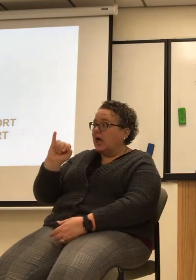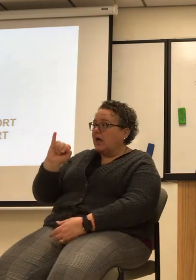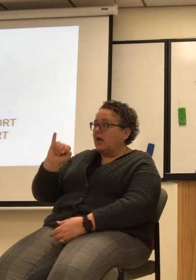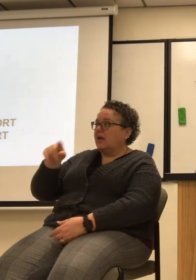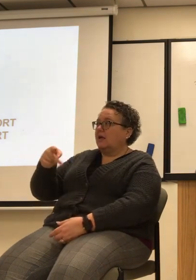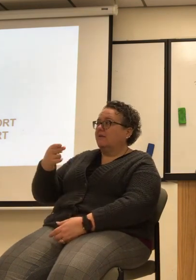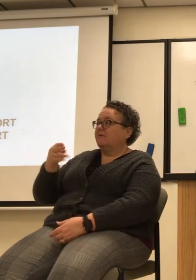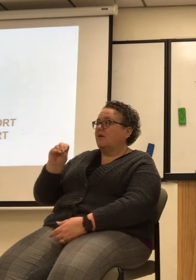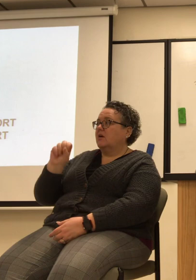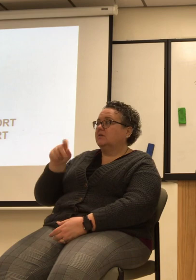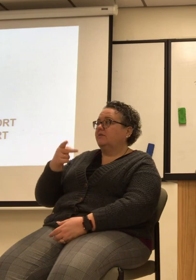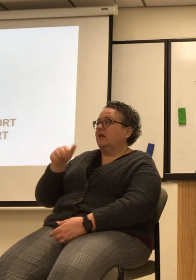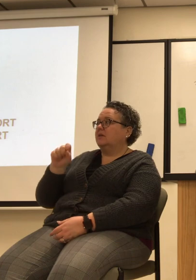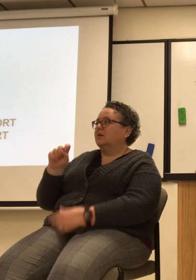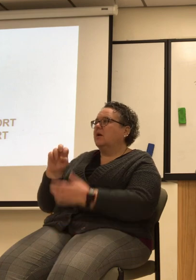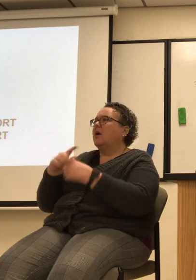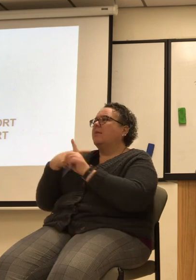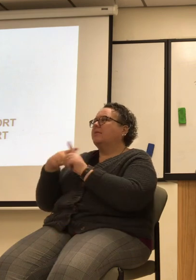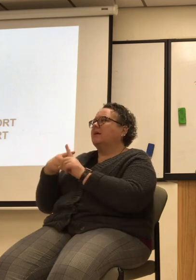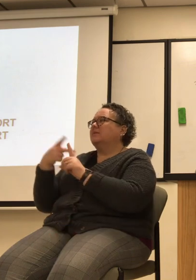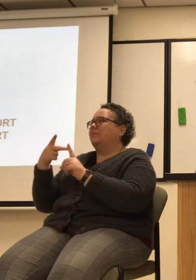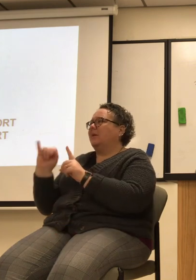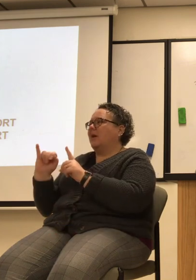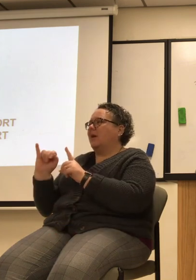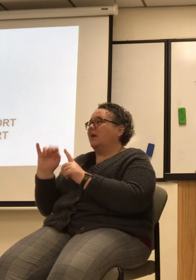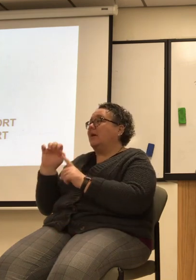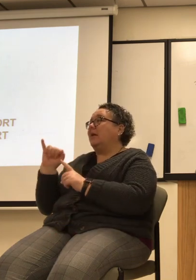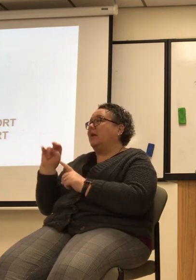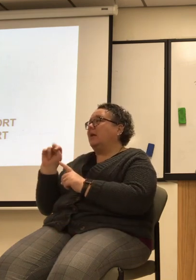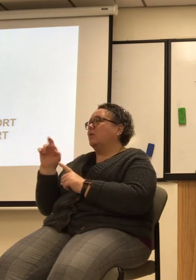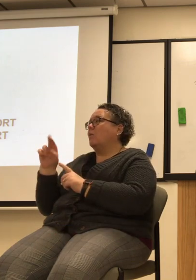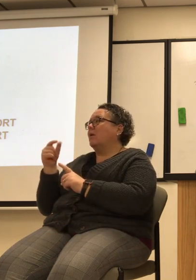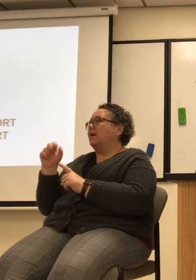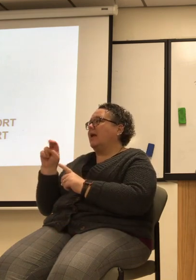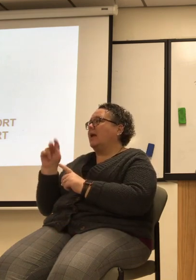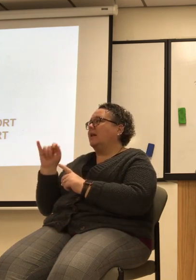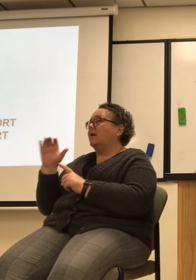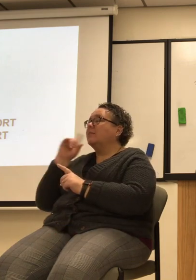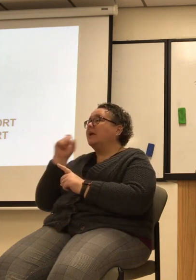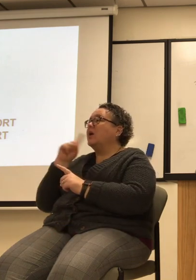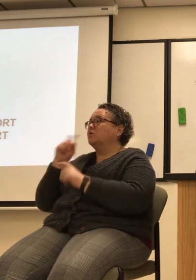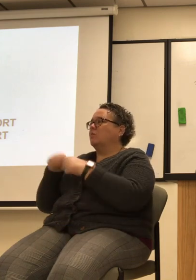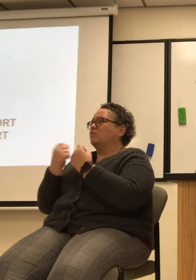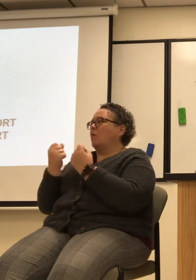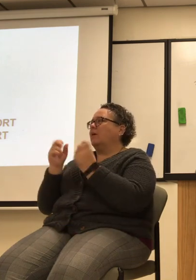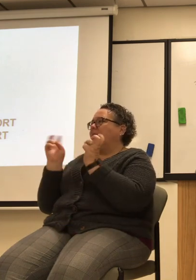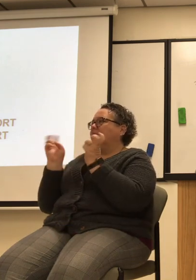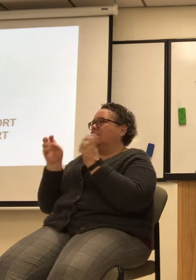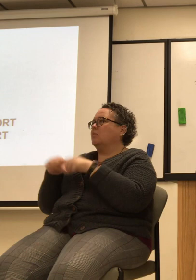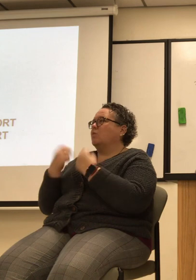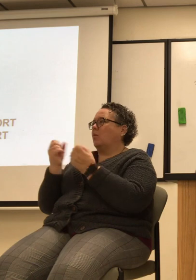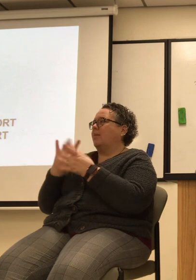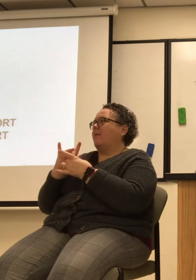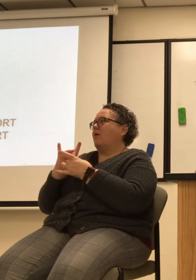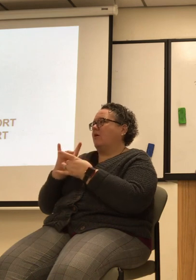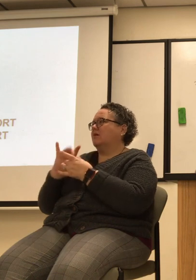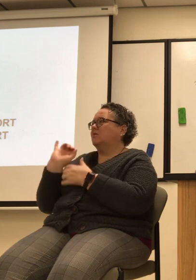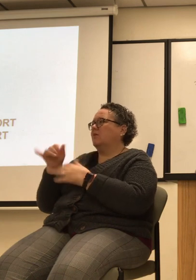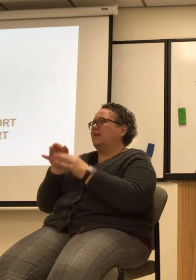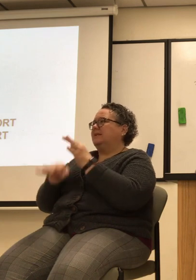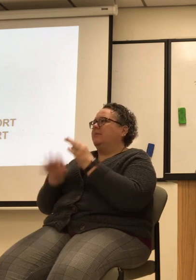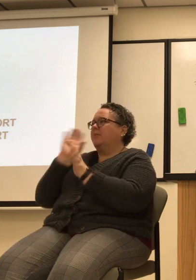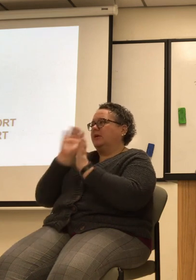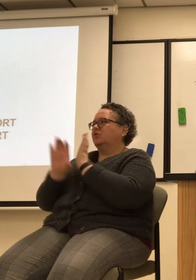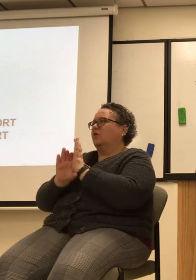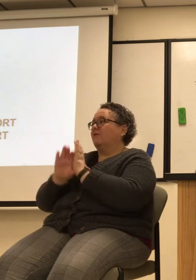plus PI, which is like inorganic phosphate, because you broke the bond, you broke the terminal phosphate off. So that's a simple picture of what